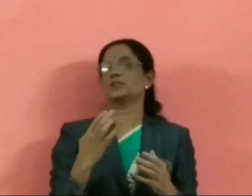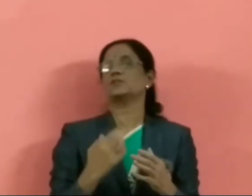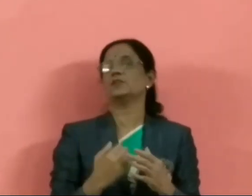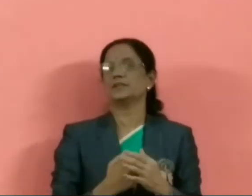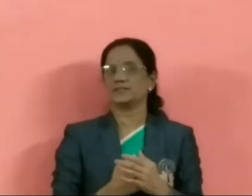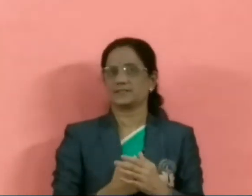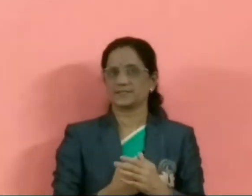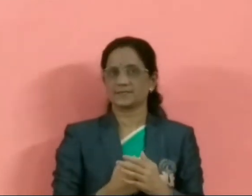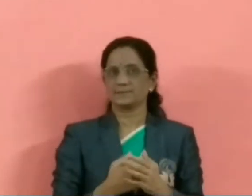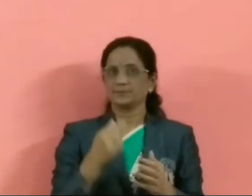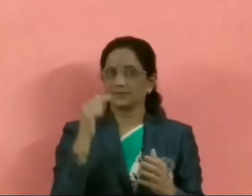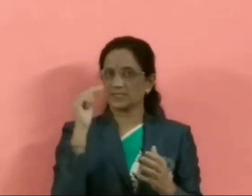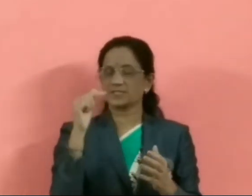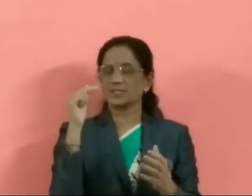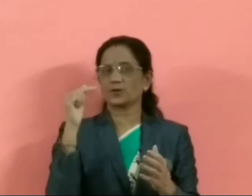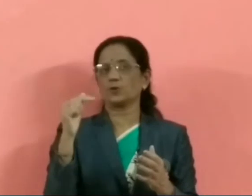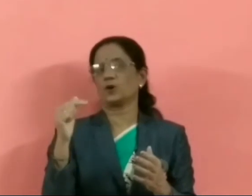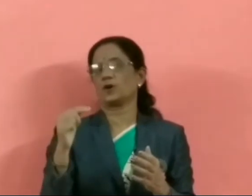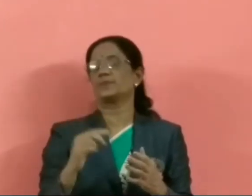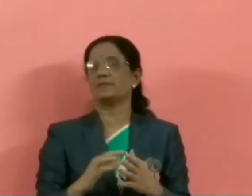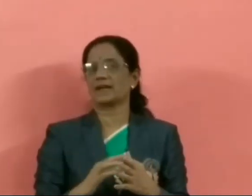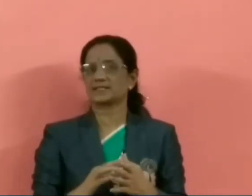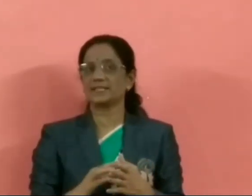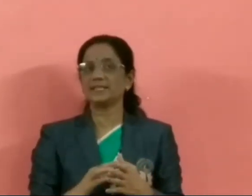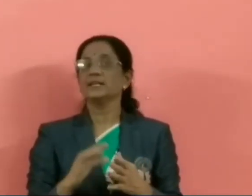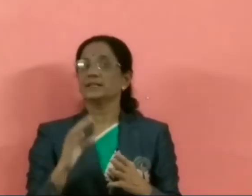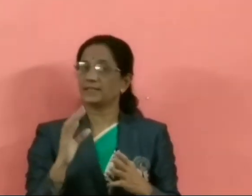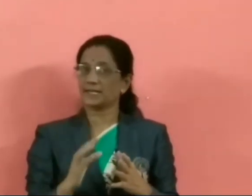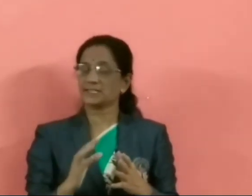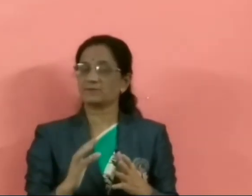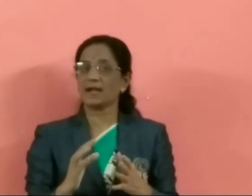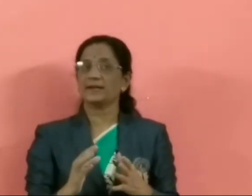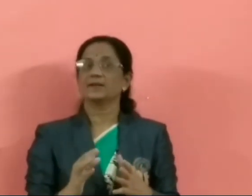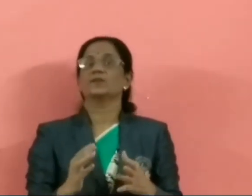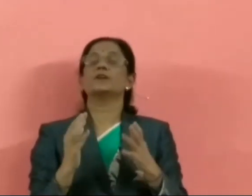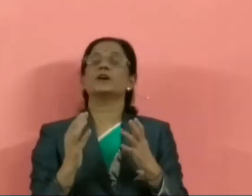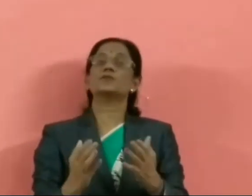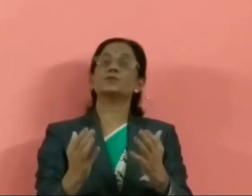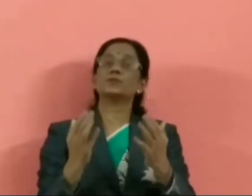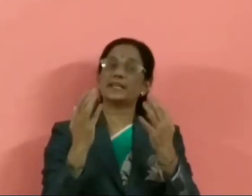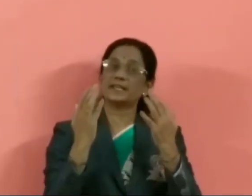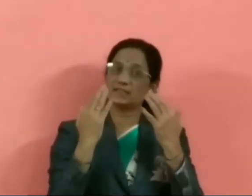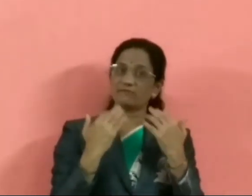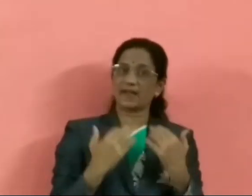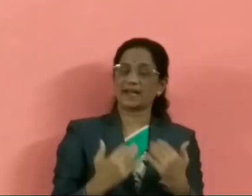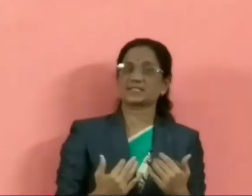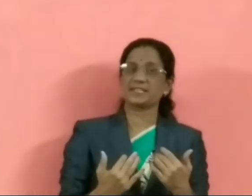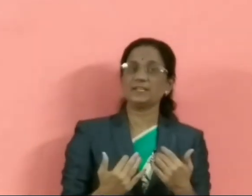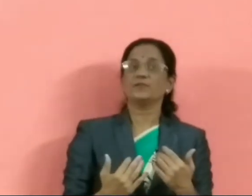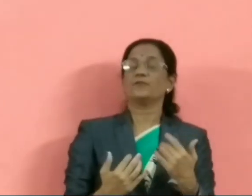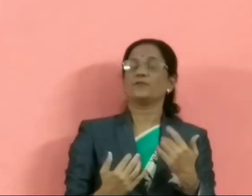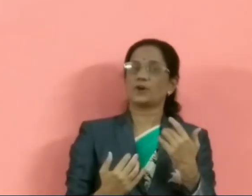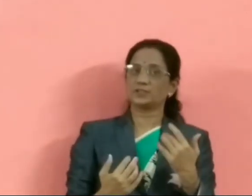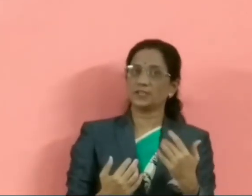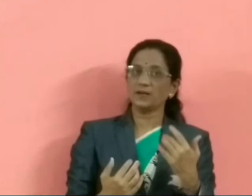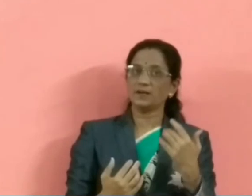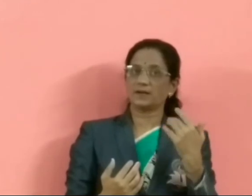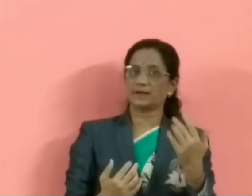particular disease. This is the role of the vaccine. That's why we have to take the vaccine for the against